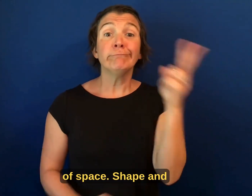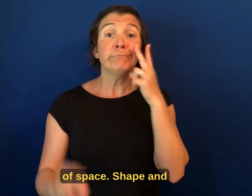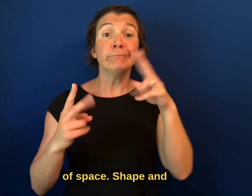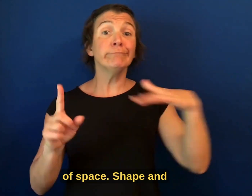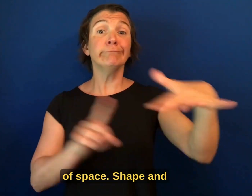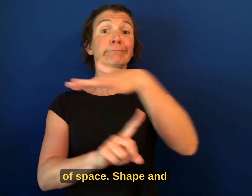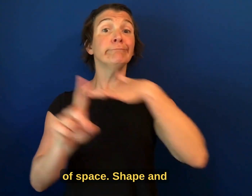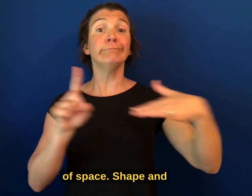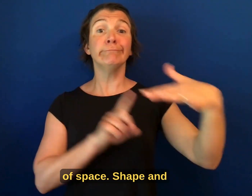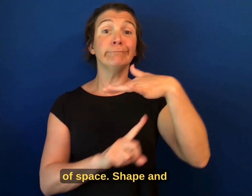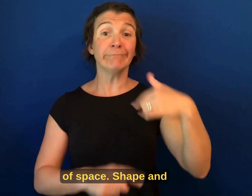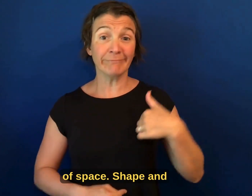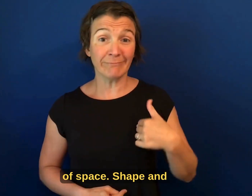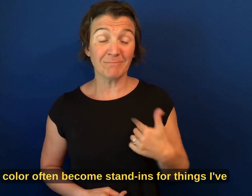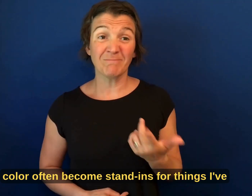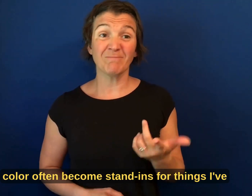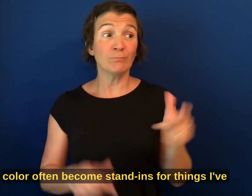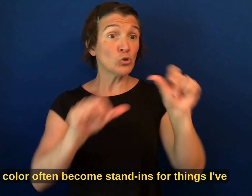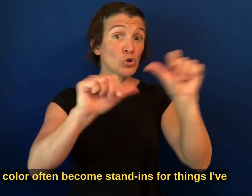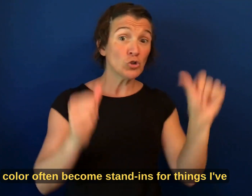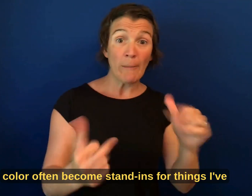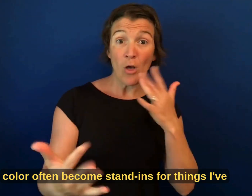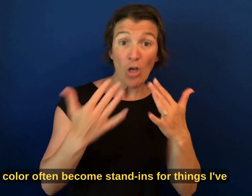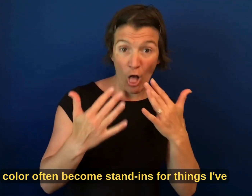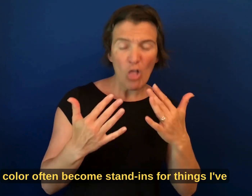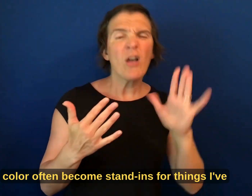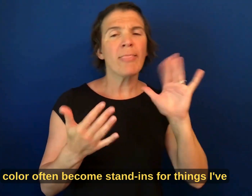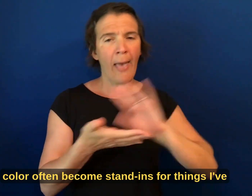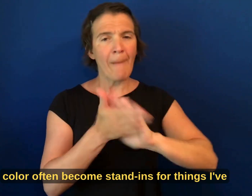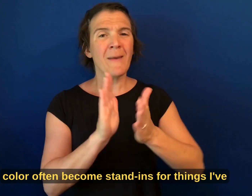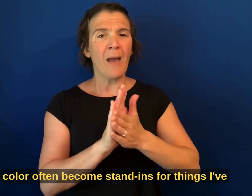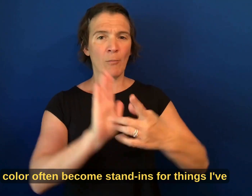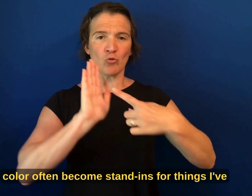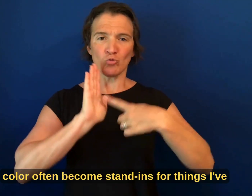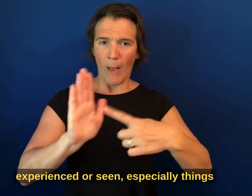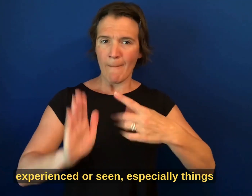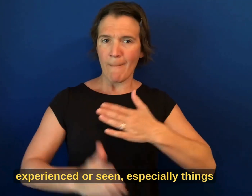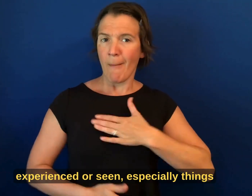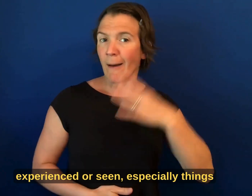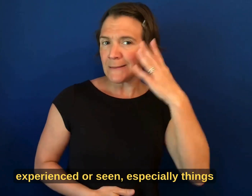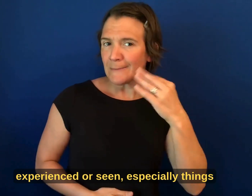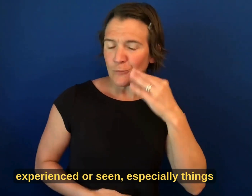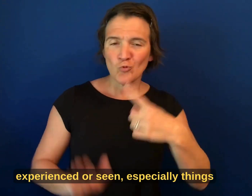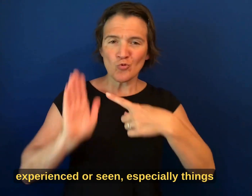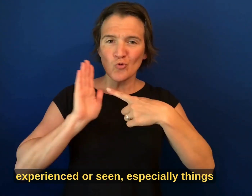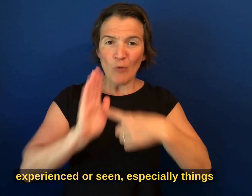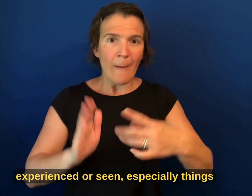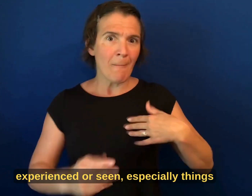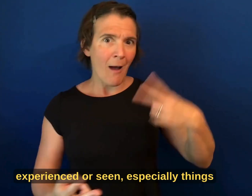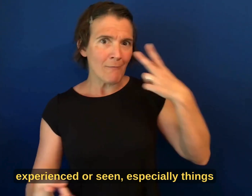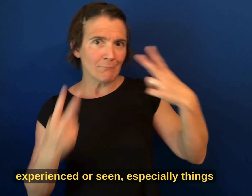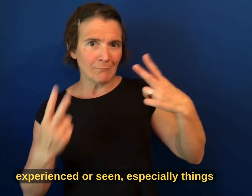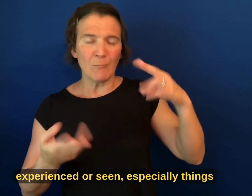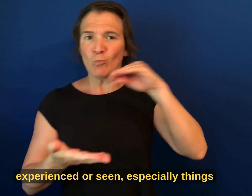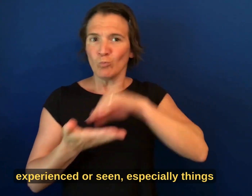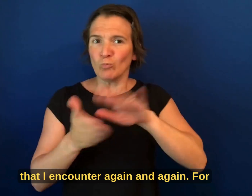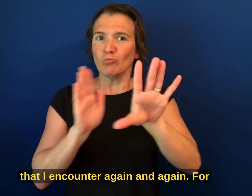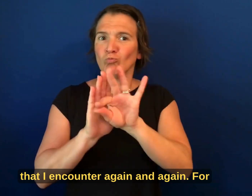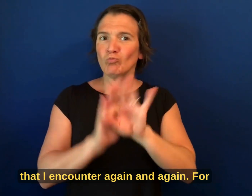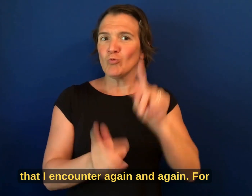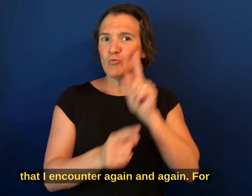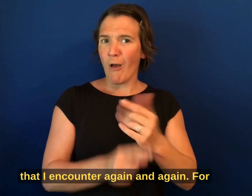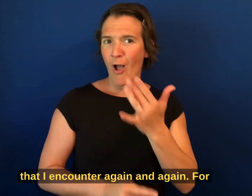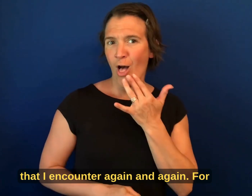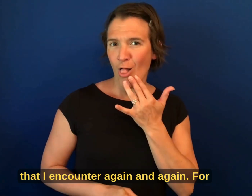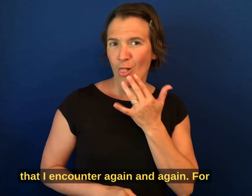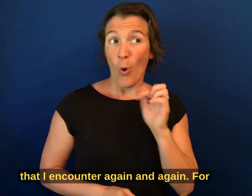space. Shape and color often become stand-ins for things I've experienced or seen, especially things